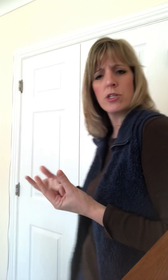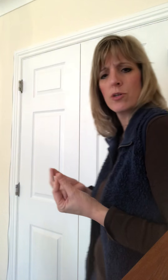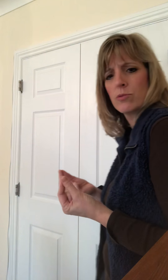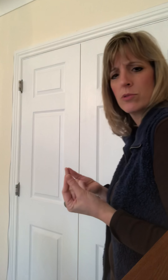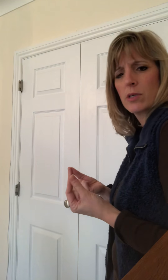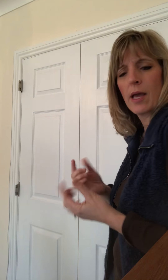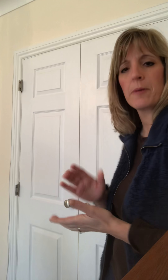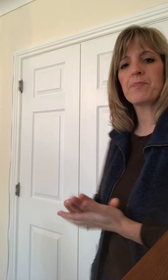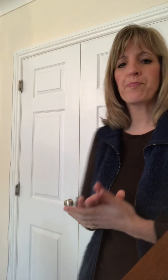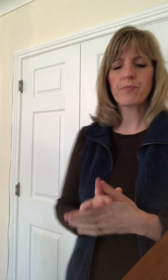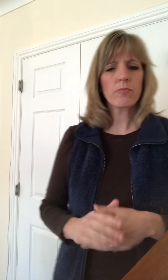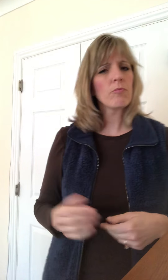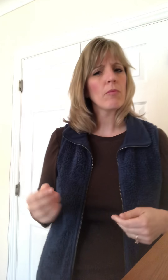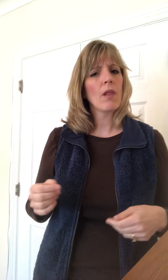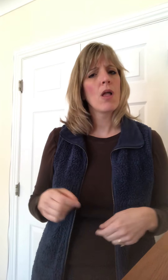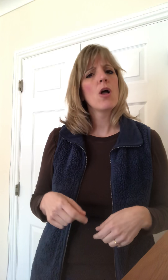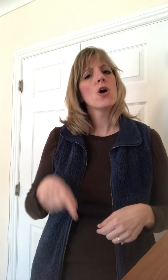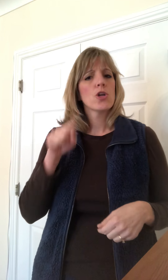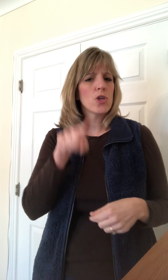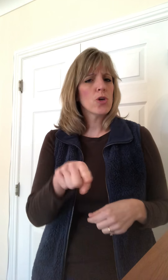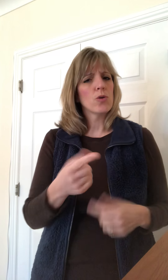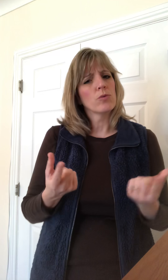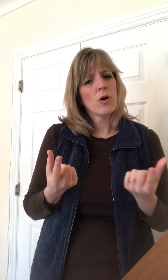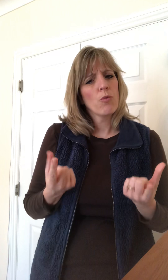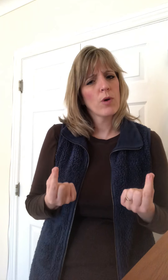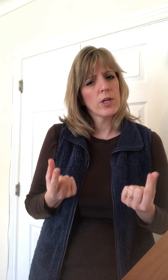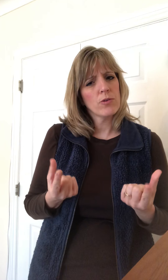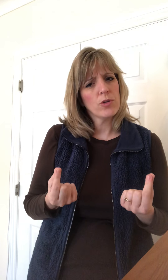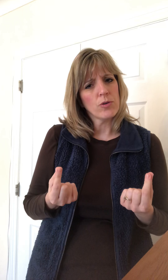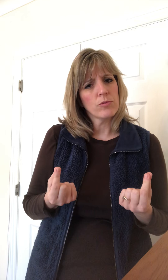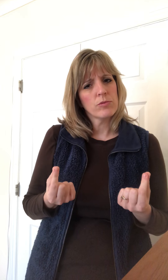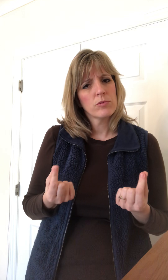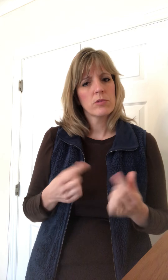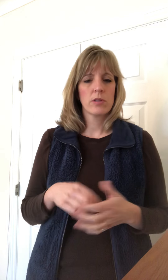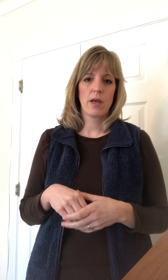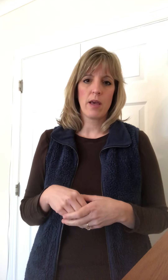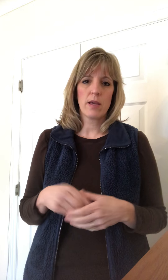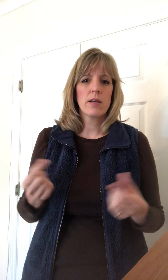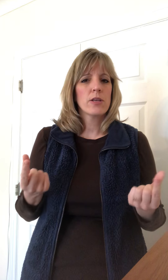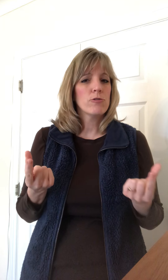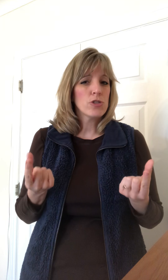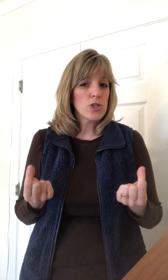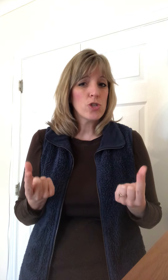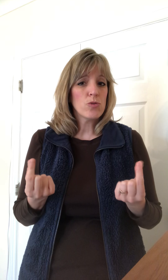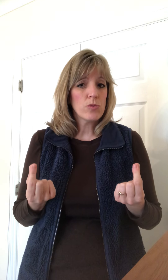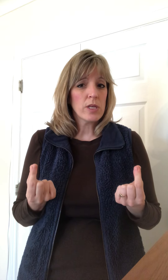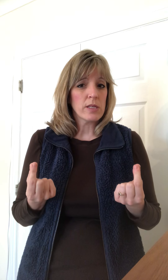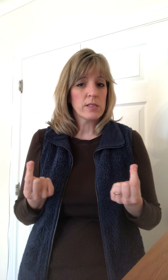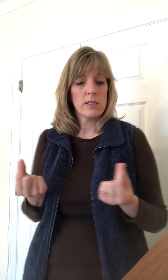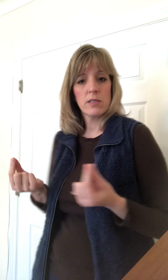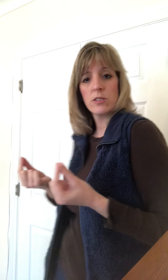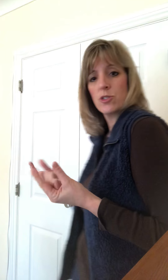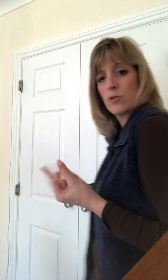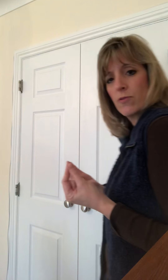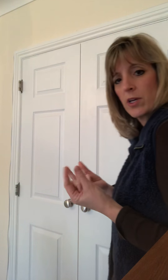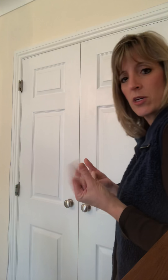do? Okay? You, what do you do? Okay? You just do this. 2